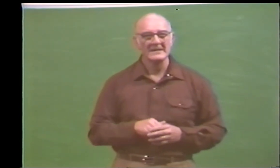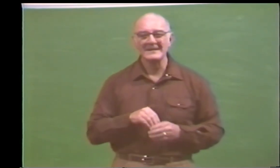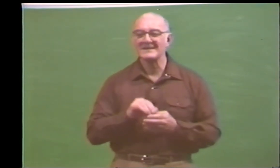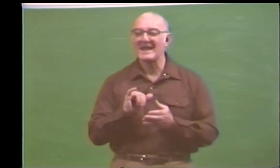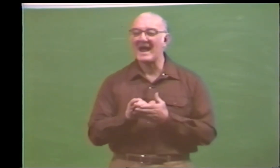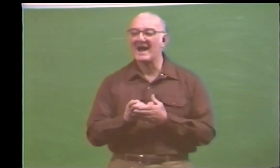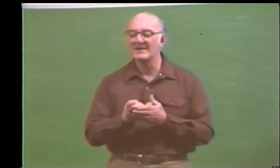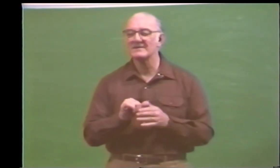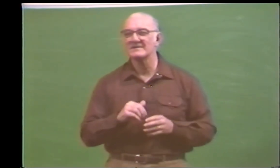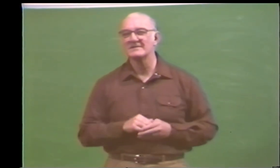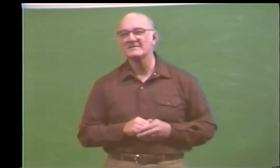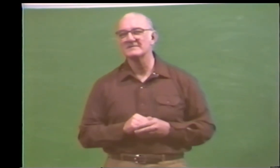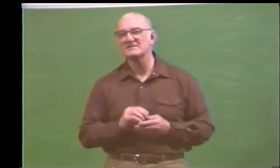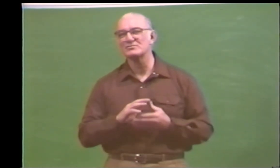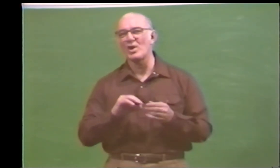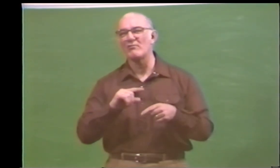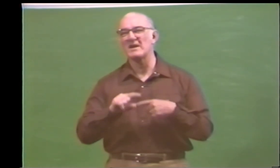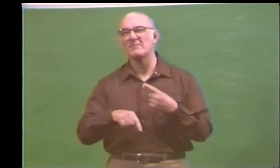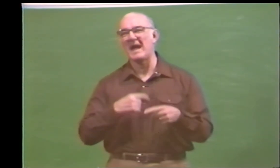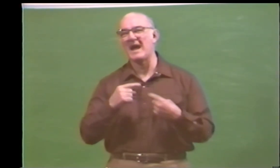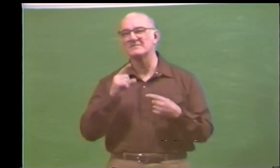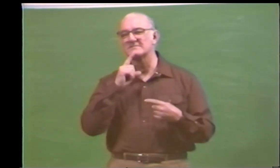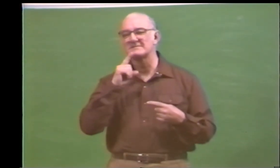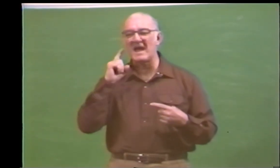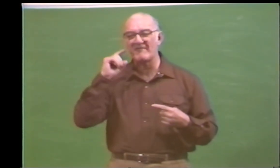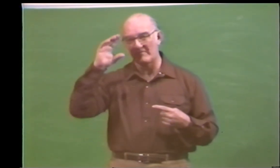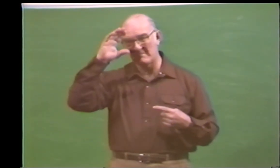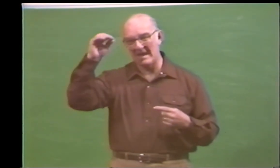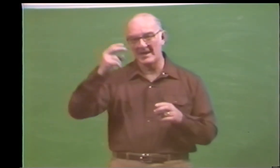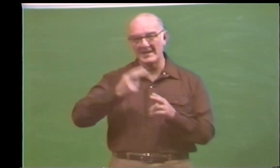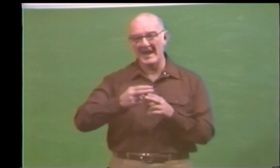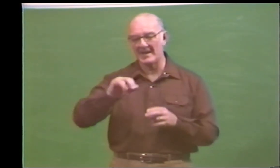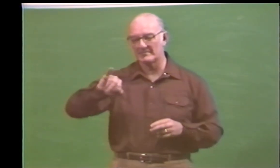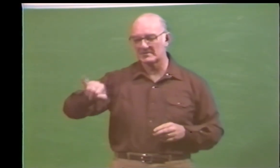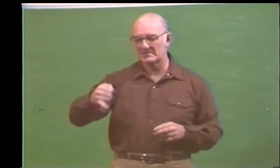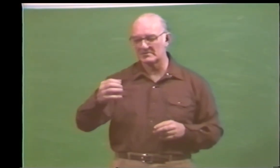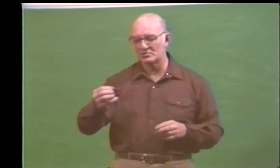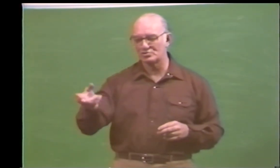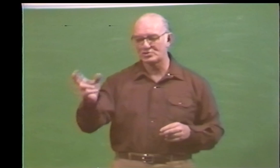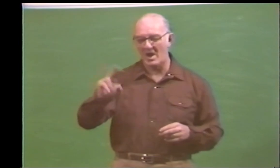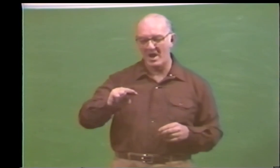In that, the story about deaf man named Von